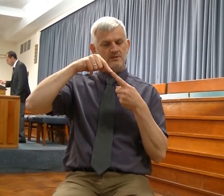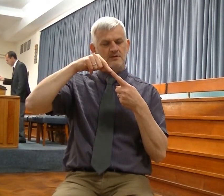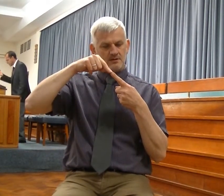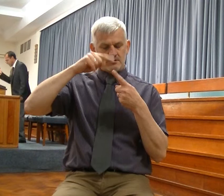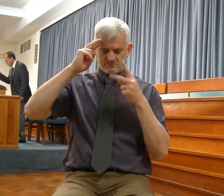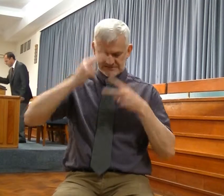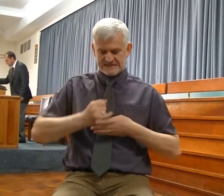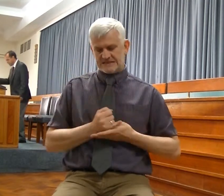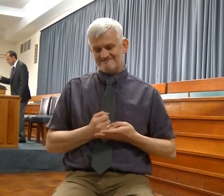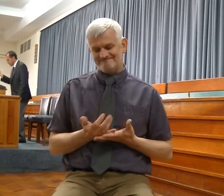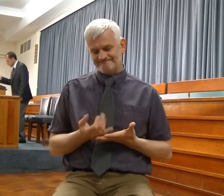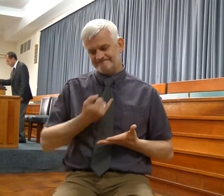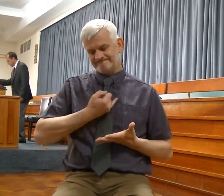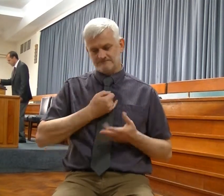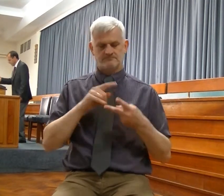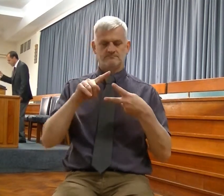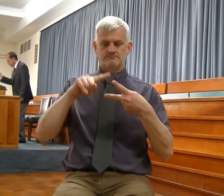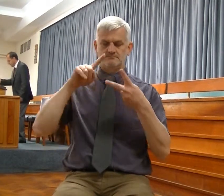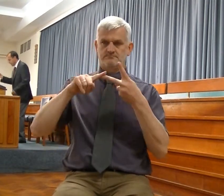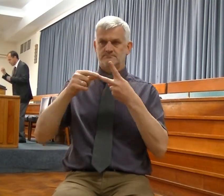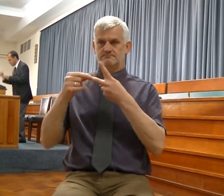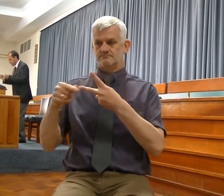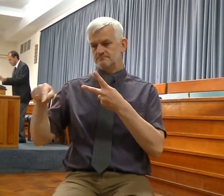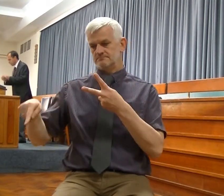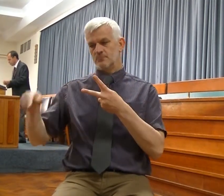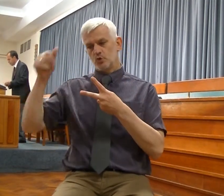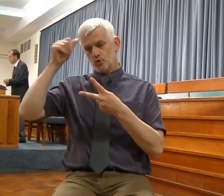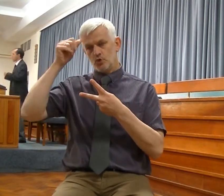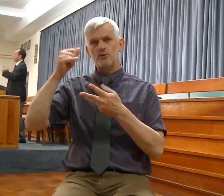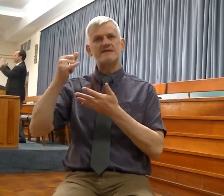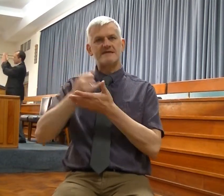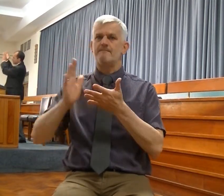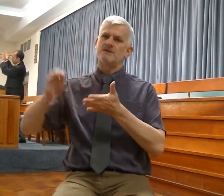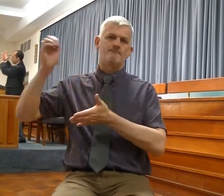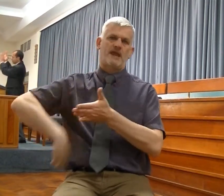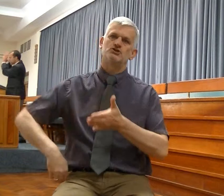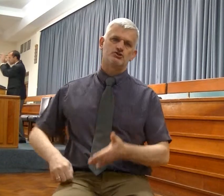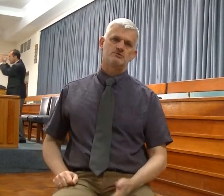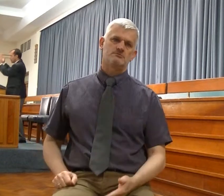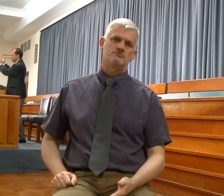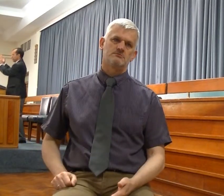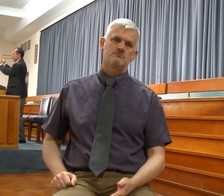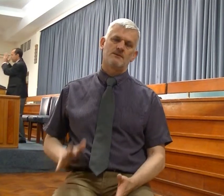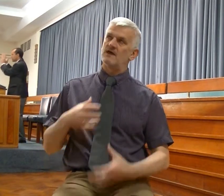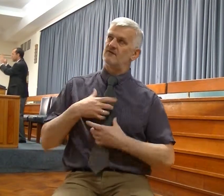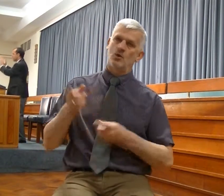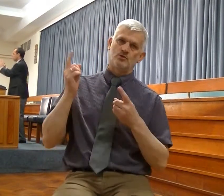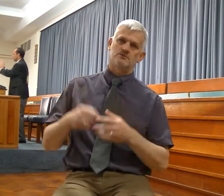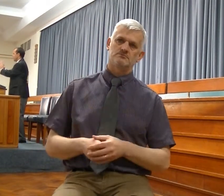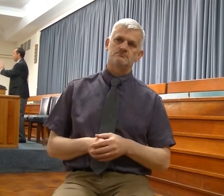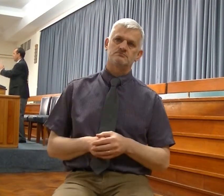knew about his sinfulness and his guilt. The second, he knew that sin must be punished and he must fear God. Just